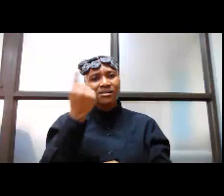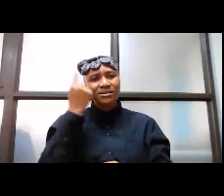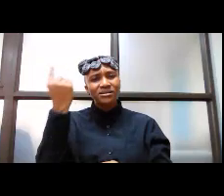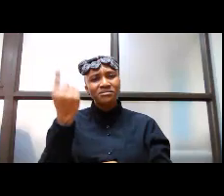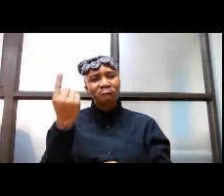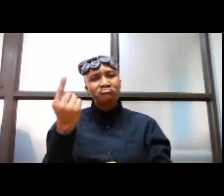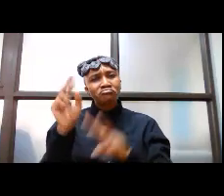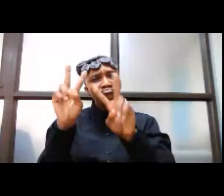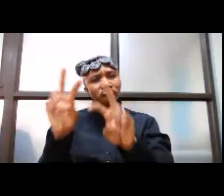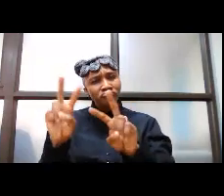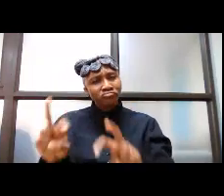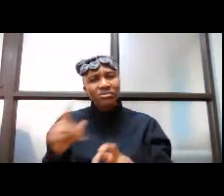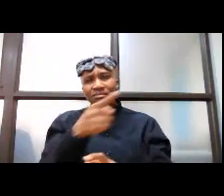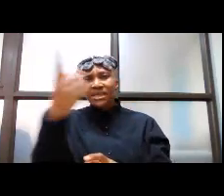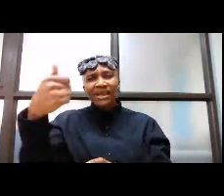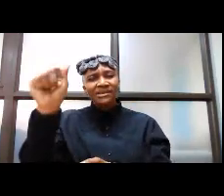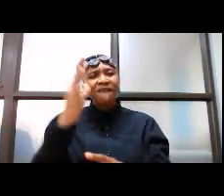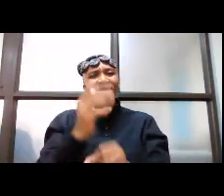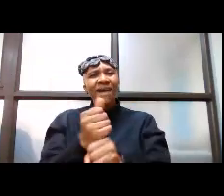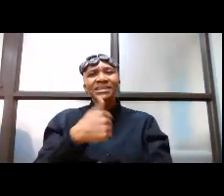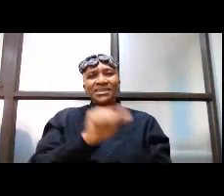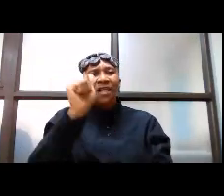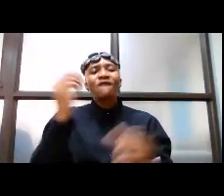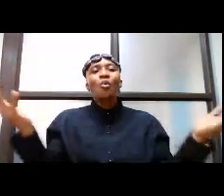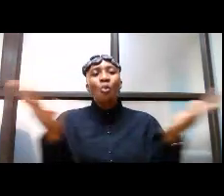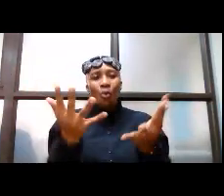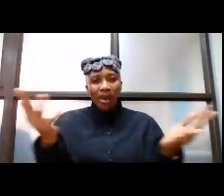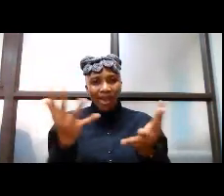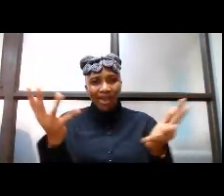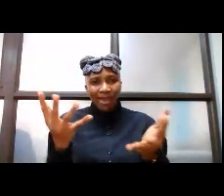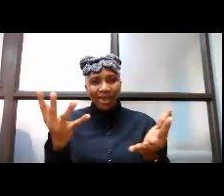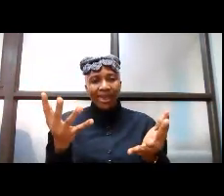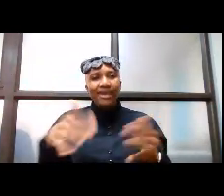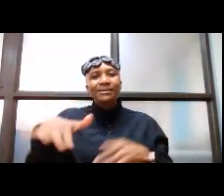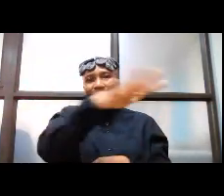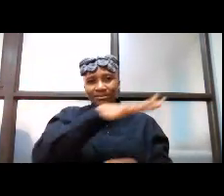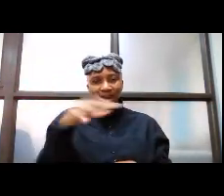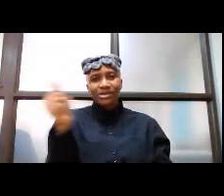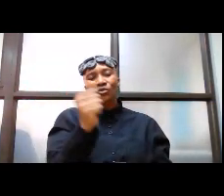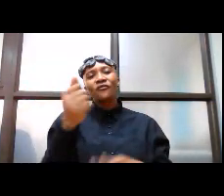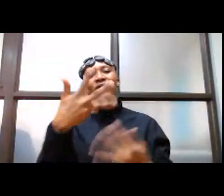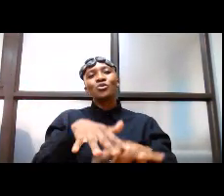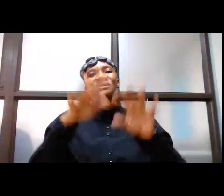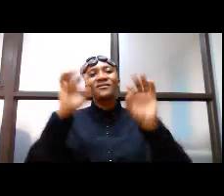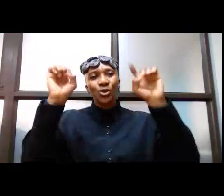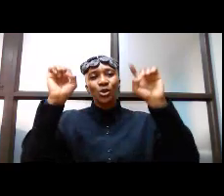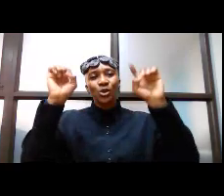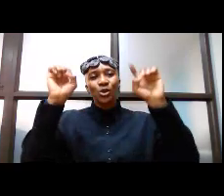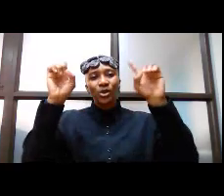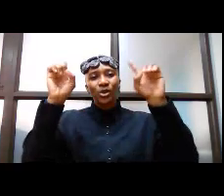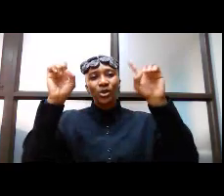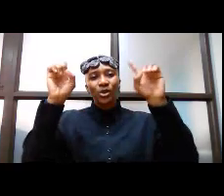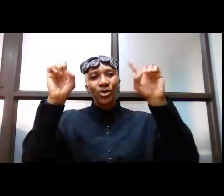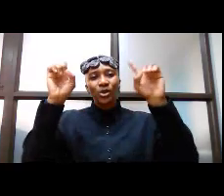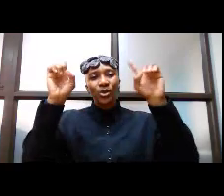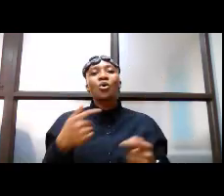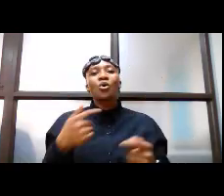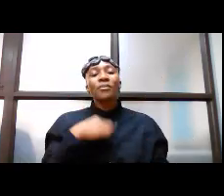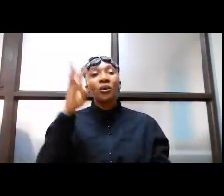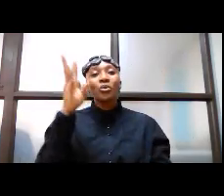find themselves in this landscape of inclusive education. And I'll also